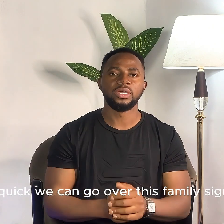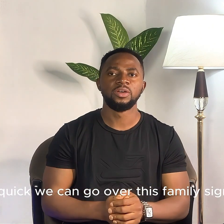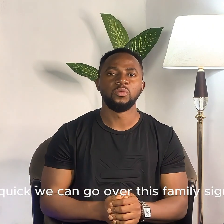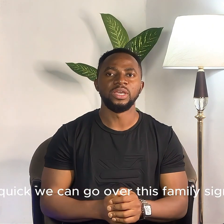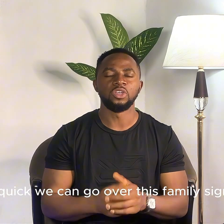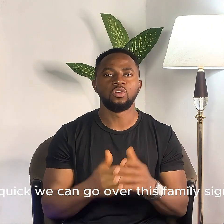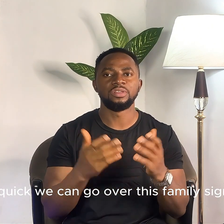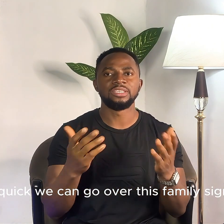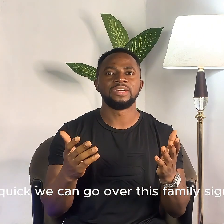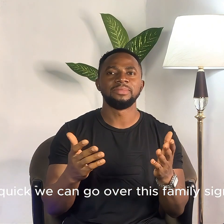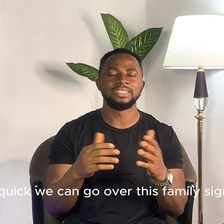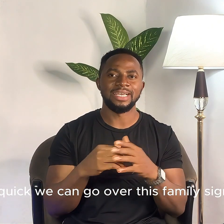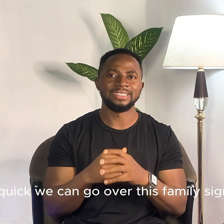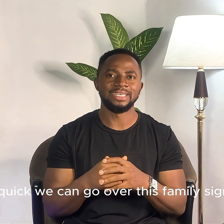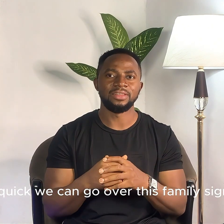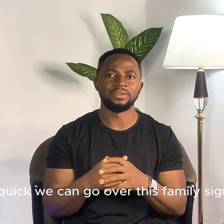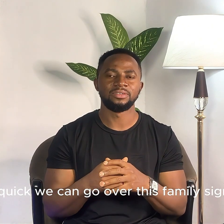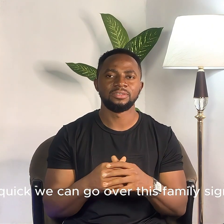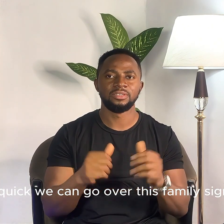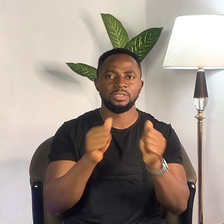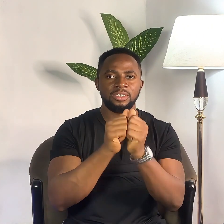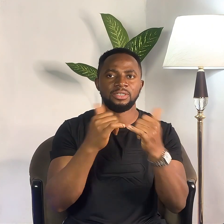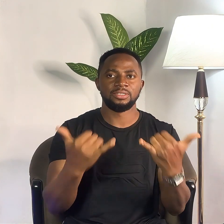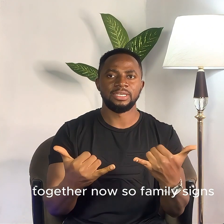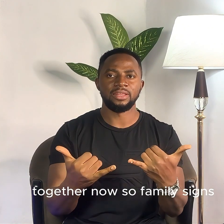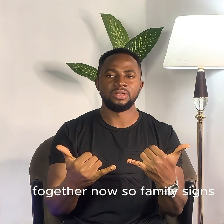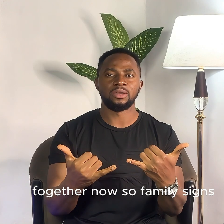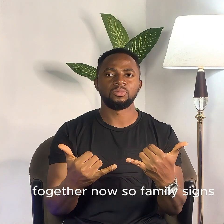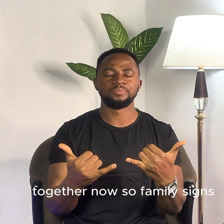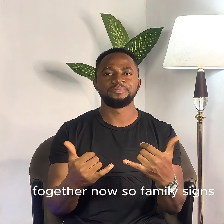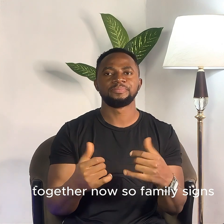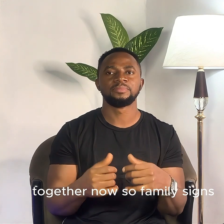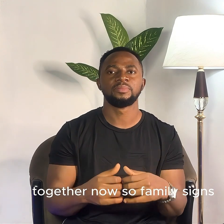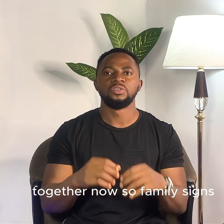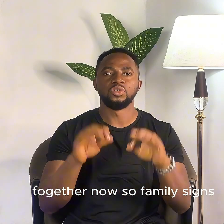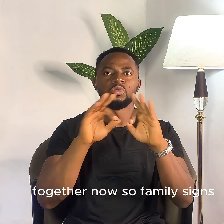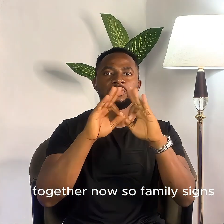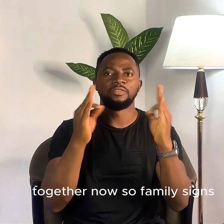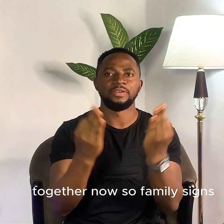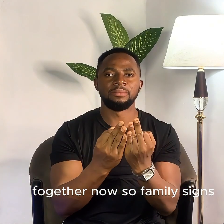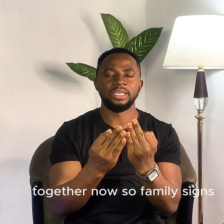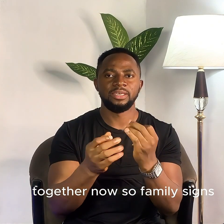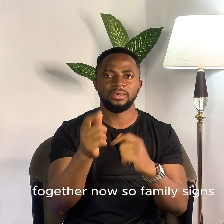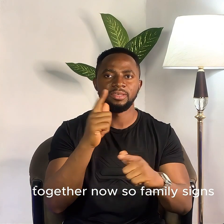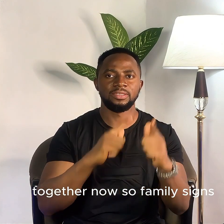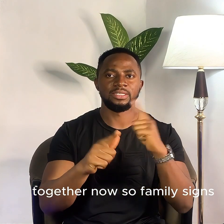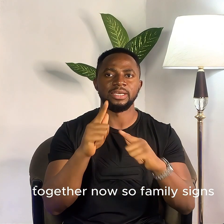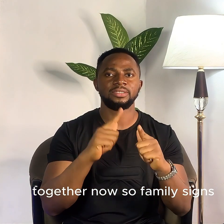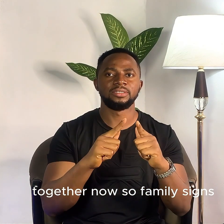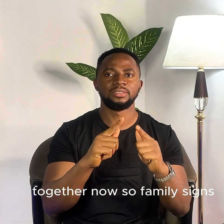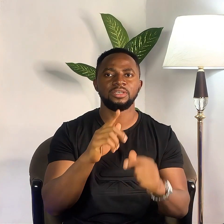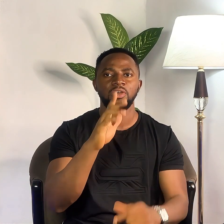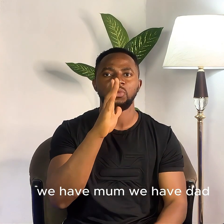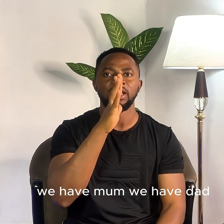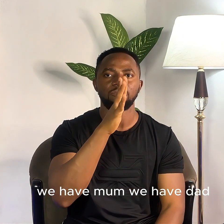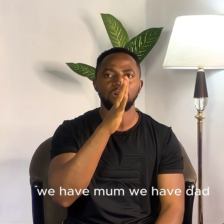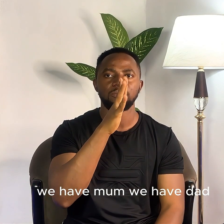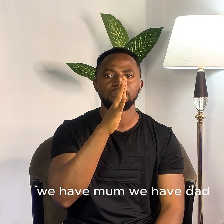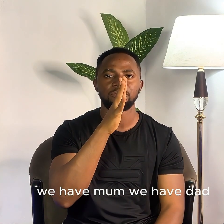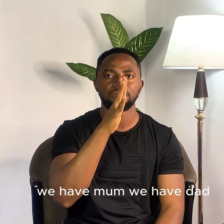we can go over these family signs together now. So family signs, we have mom,